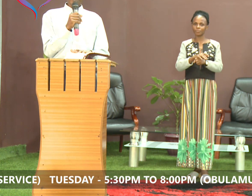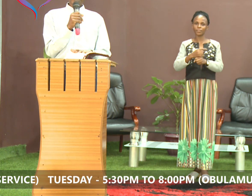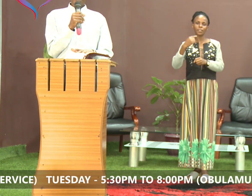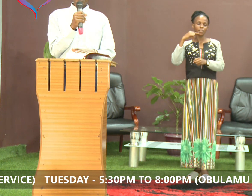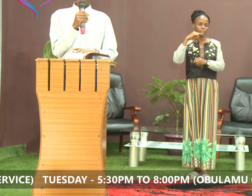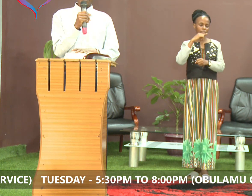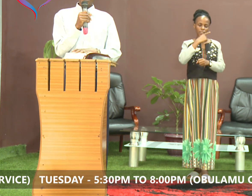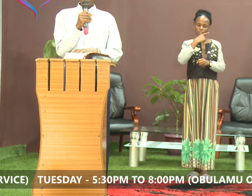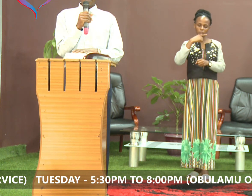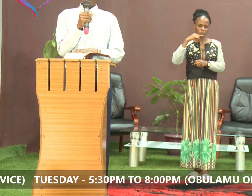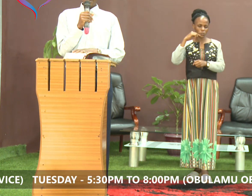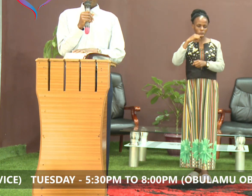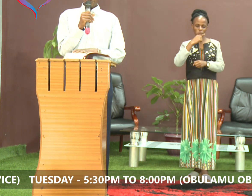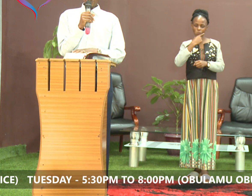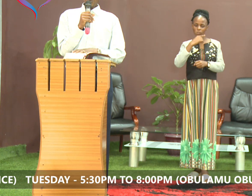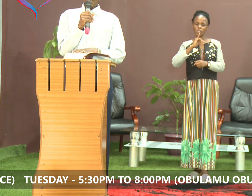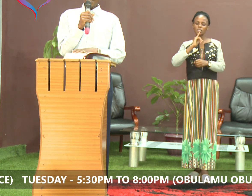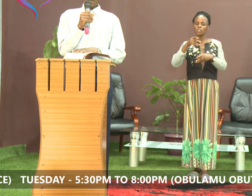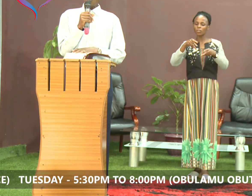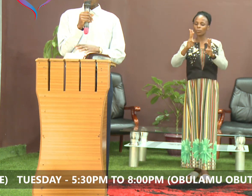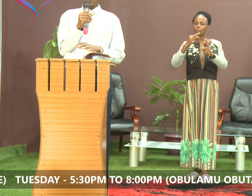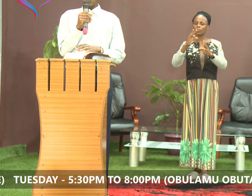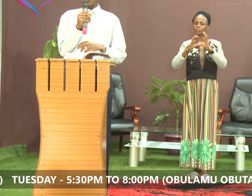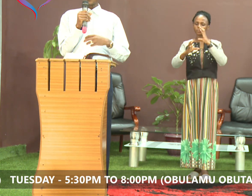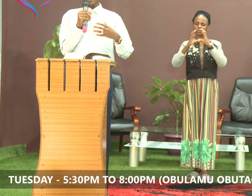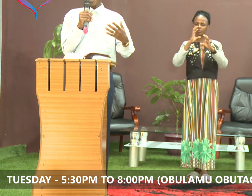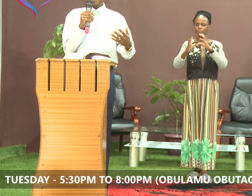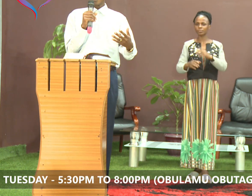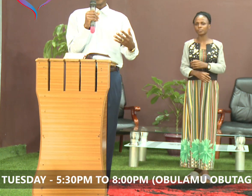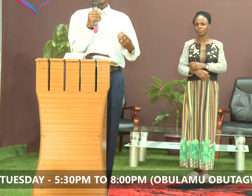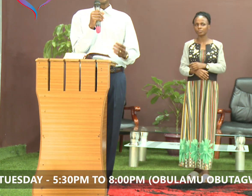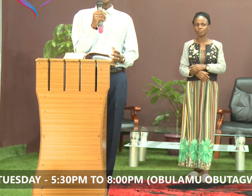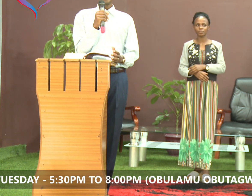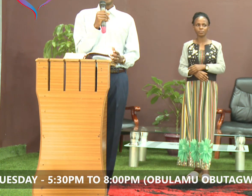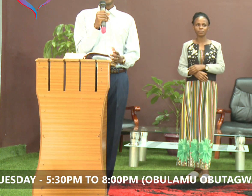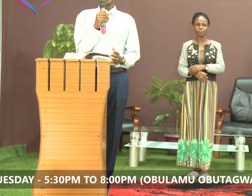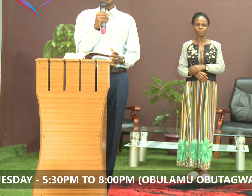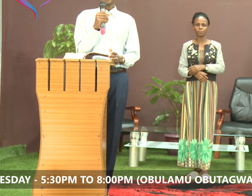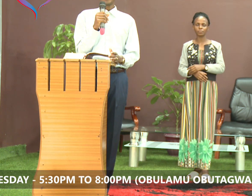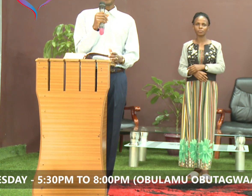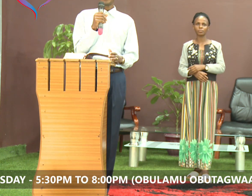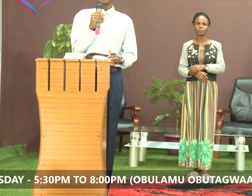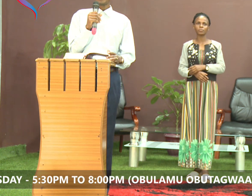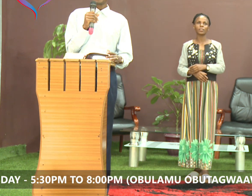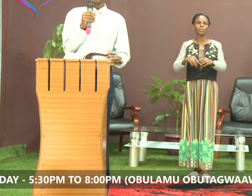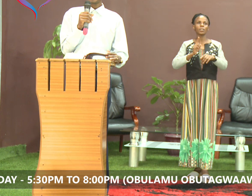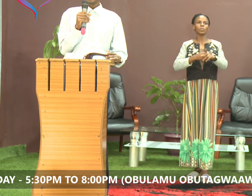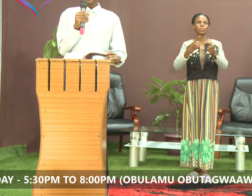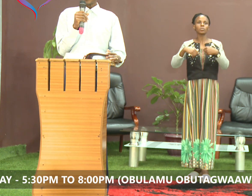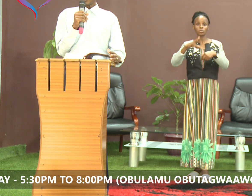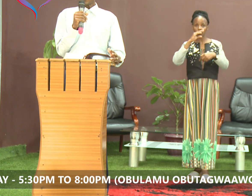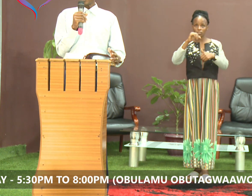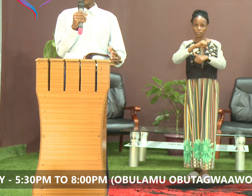is a medium of communicating. Social media mukutu gwa kwogeraganya. Communication, when you talk about